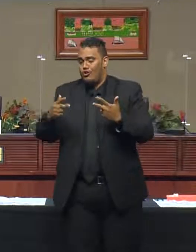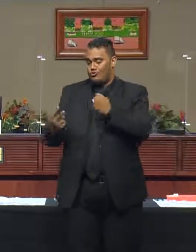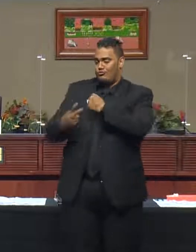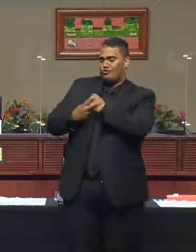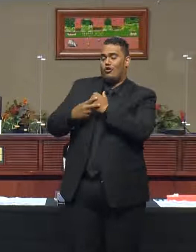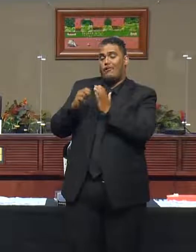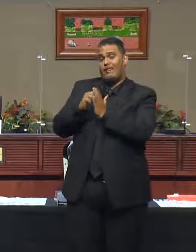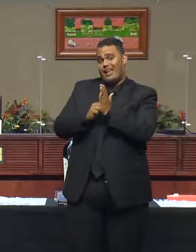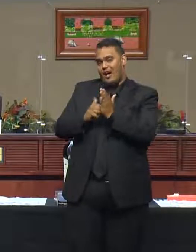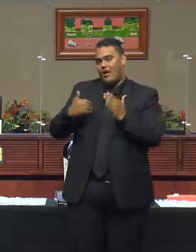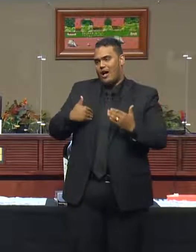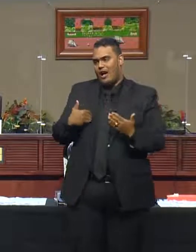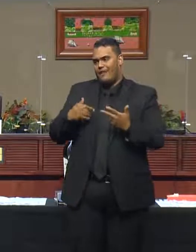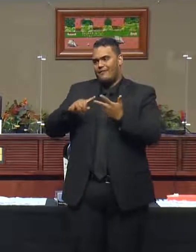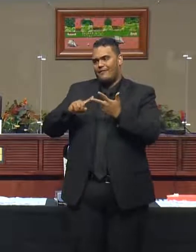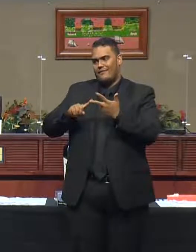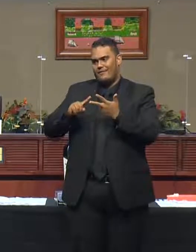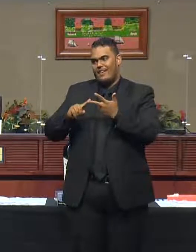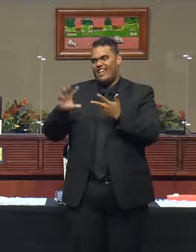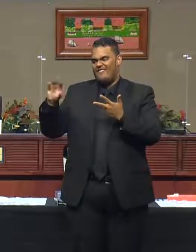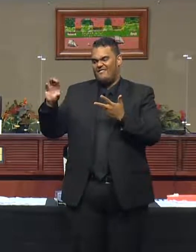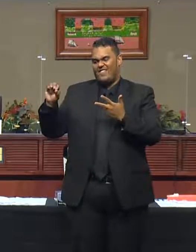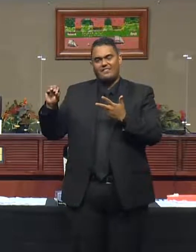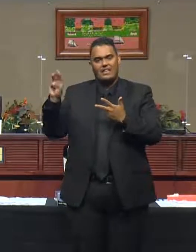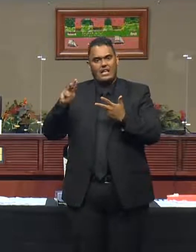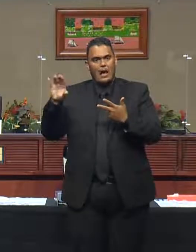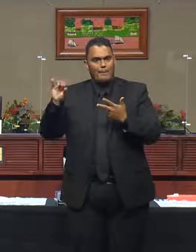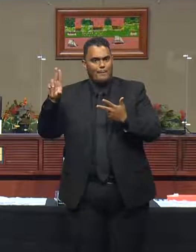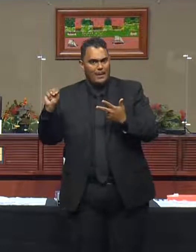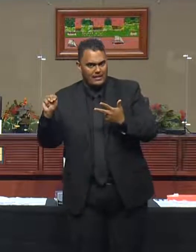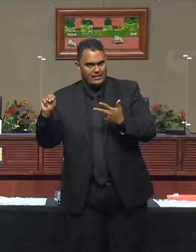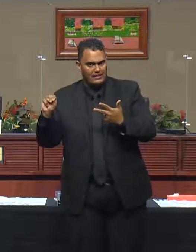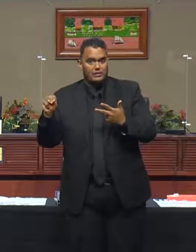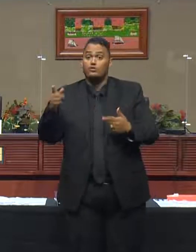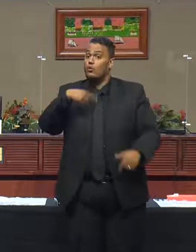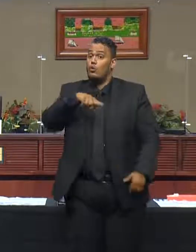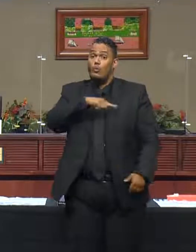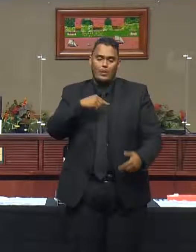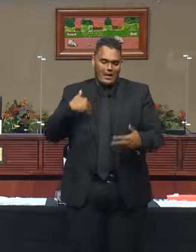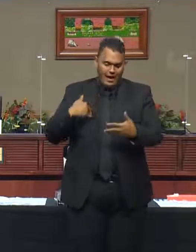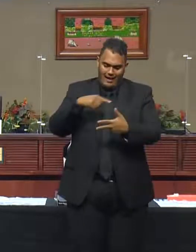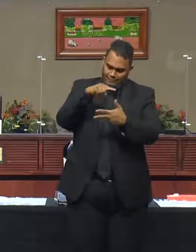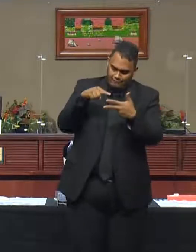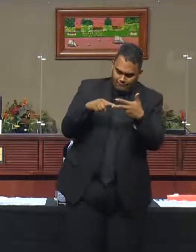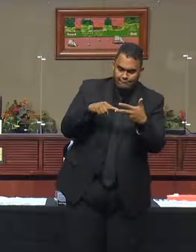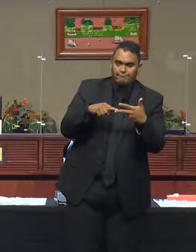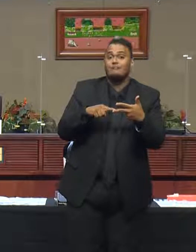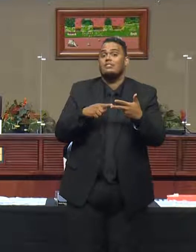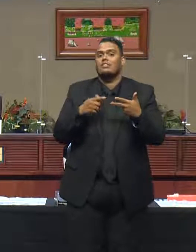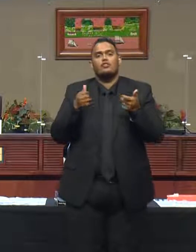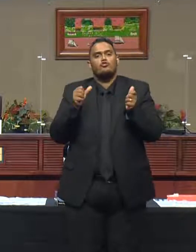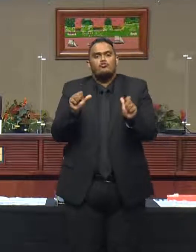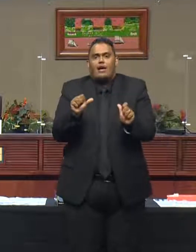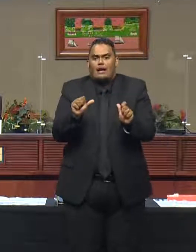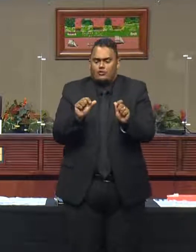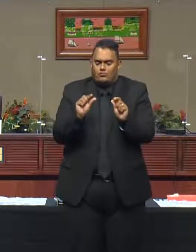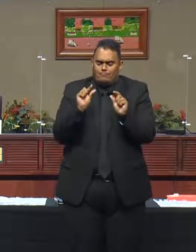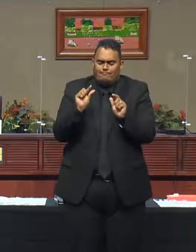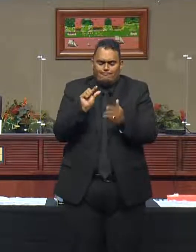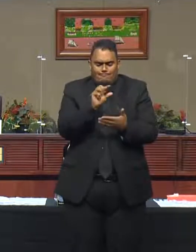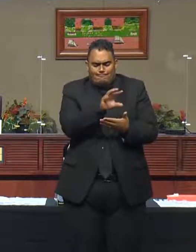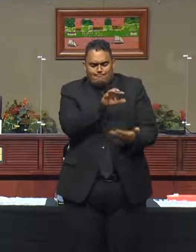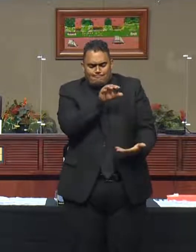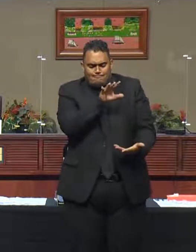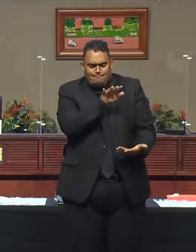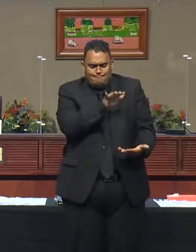we've had healthy reserves from the get-go, and that's something that we've tried to maintain. It's preserved our bond ratings,